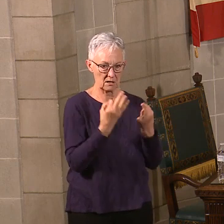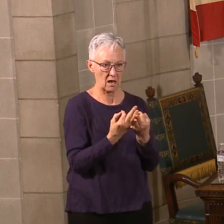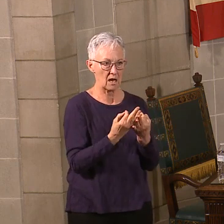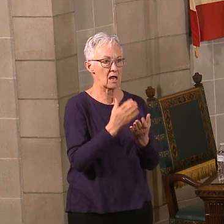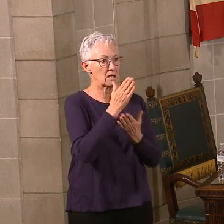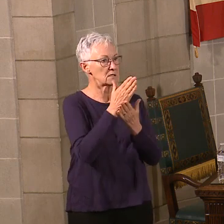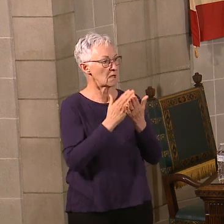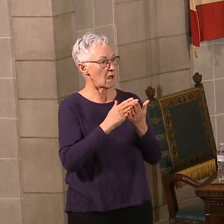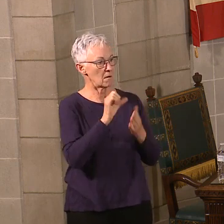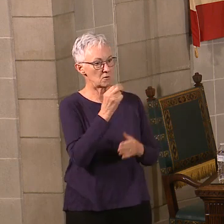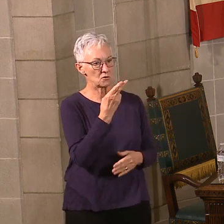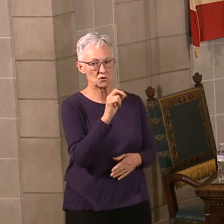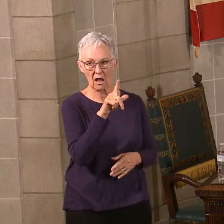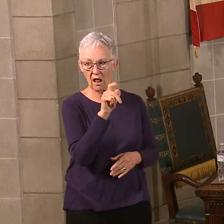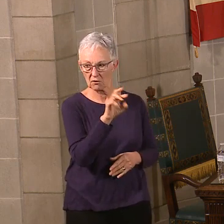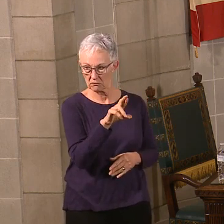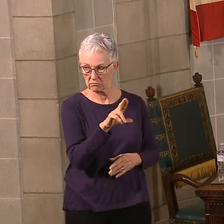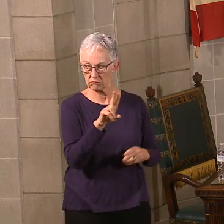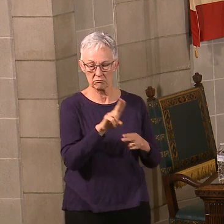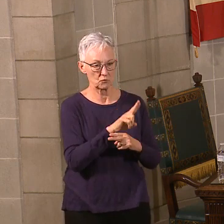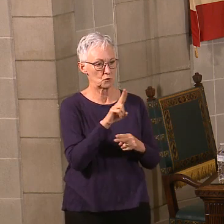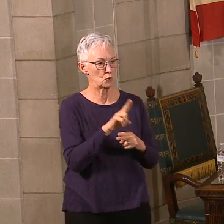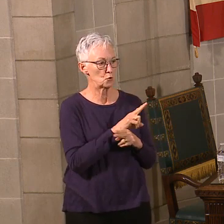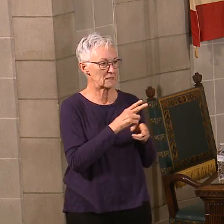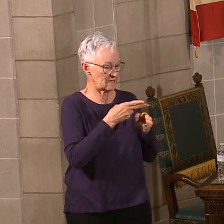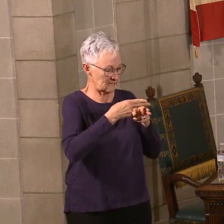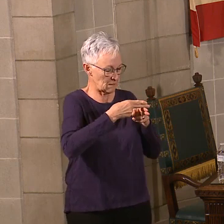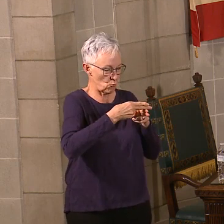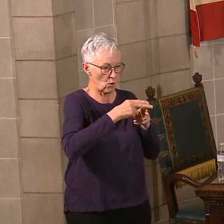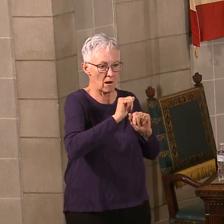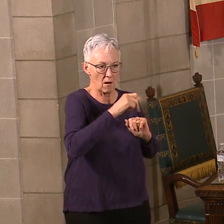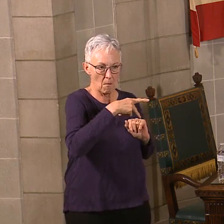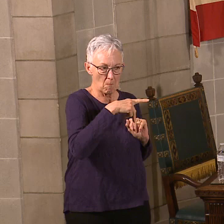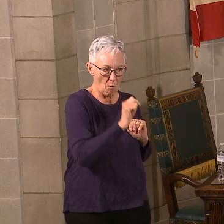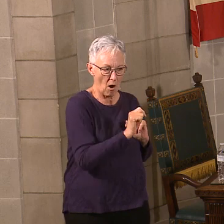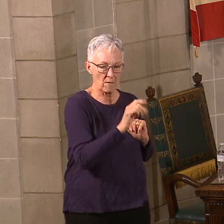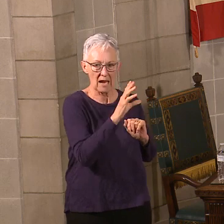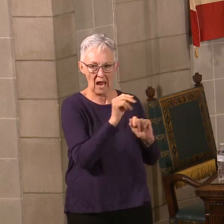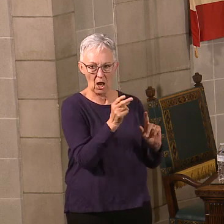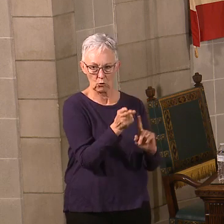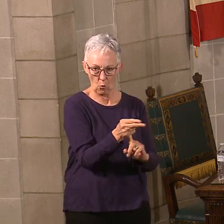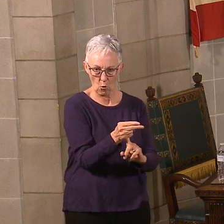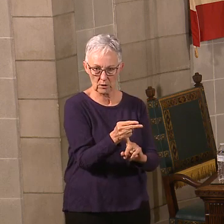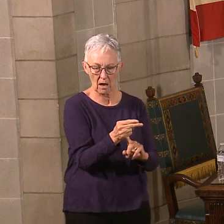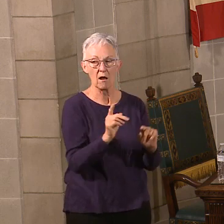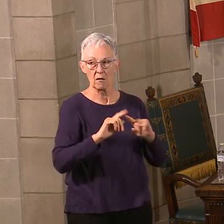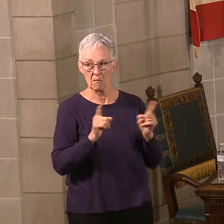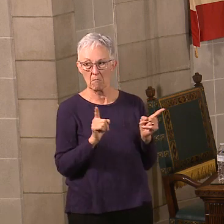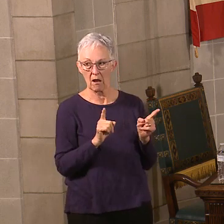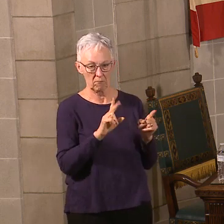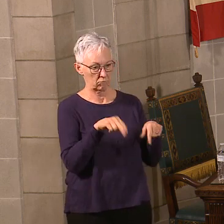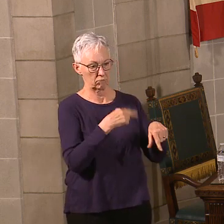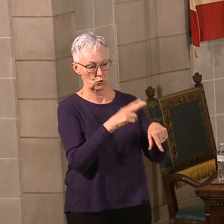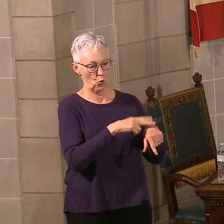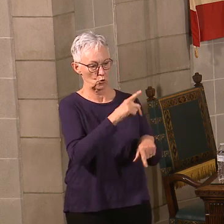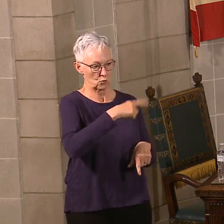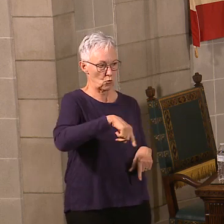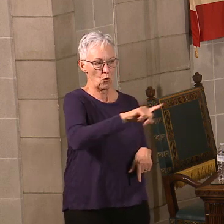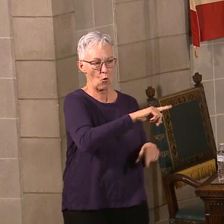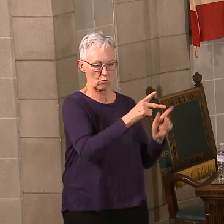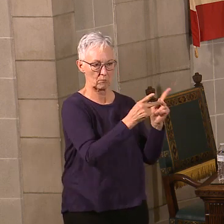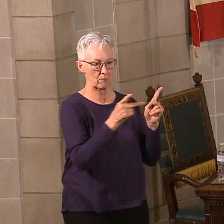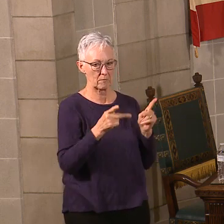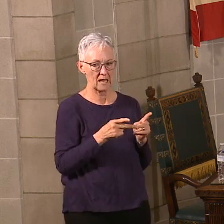transitional housing apartments. Of course, disinfecting procedures have been increased for all locations.